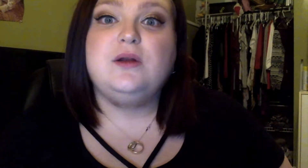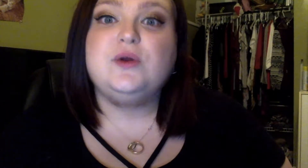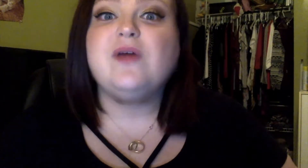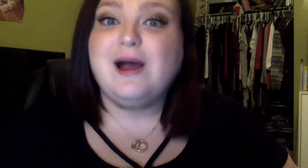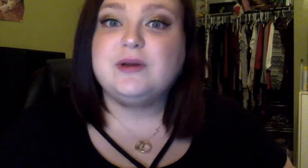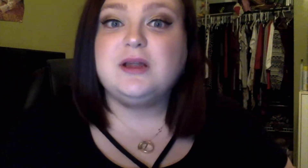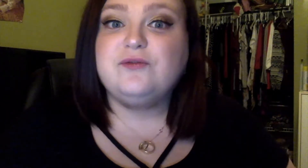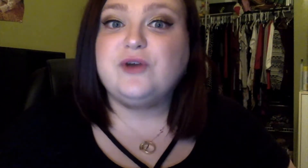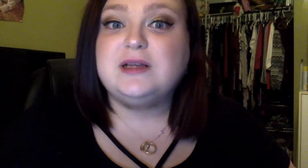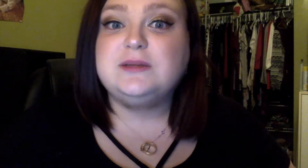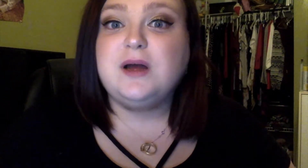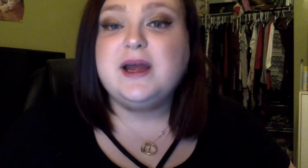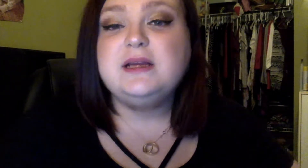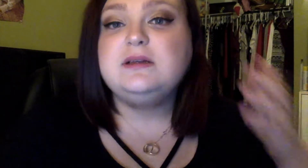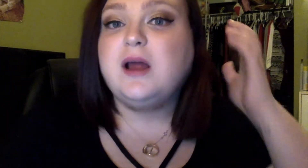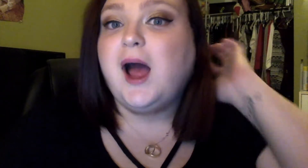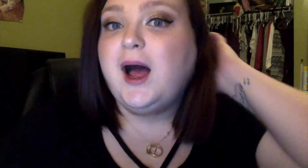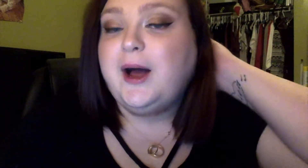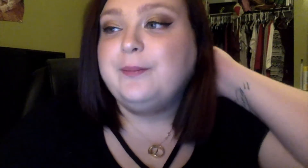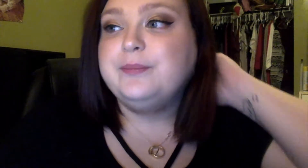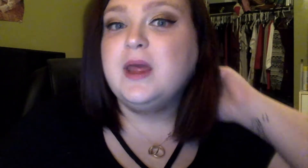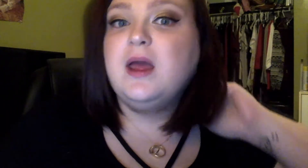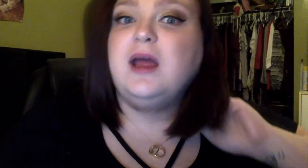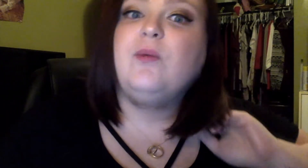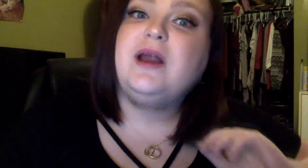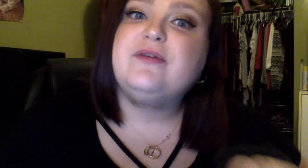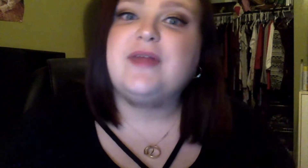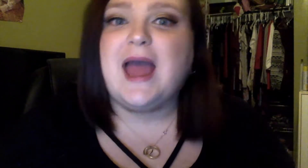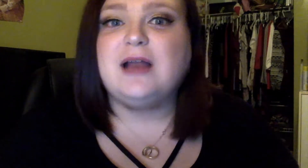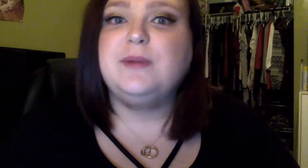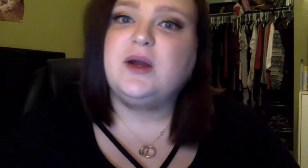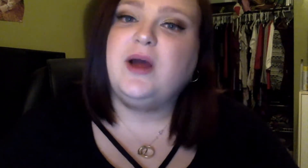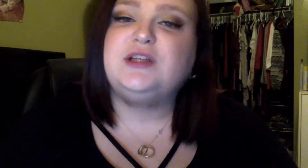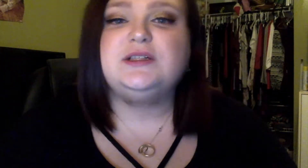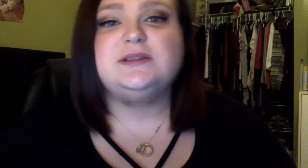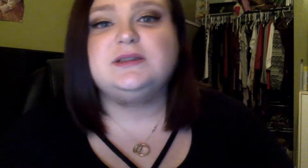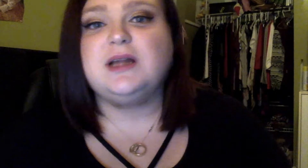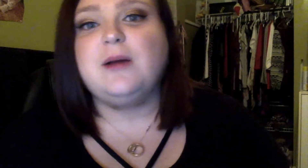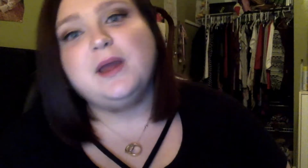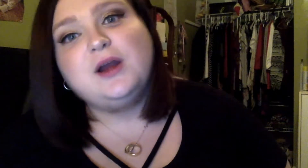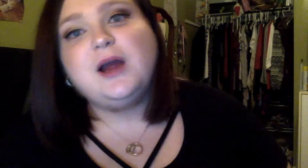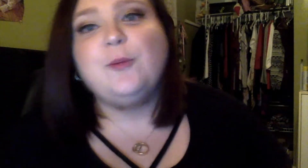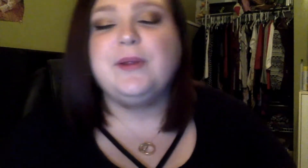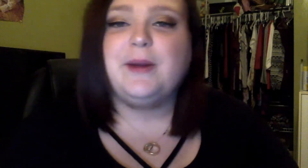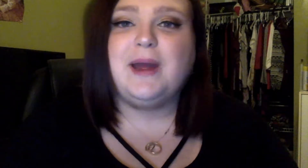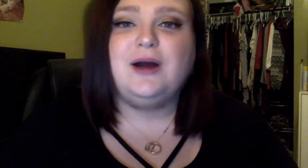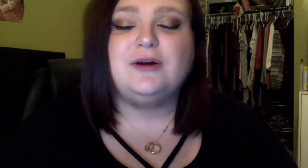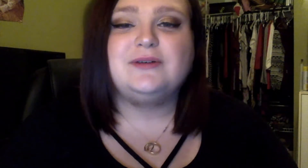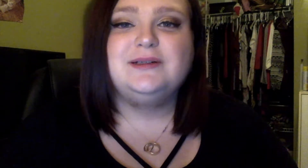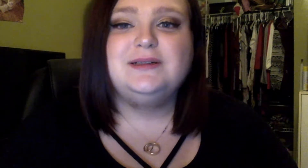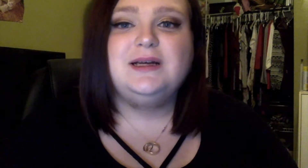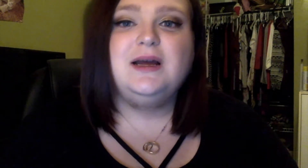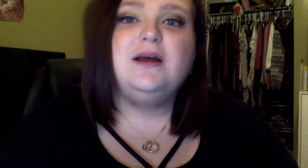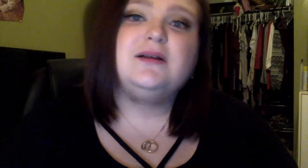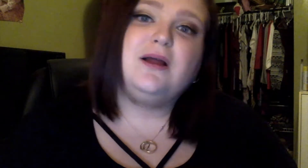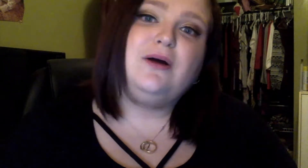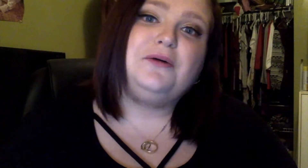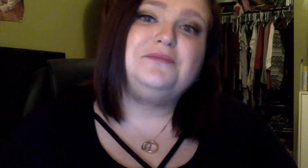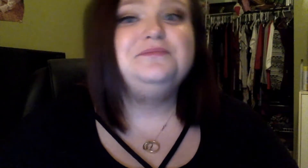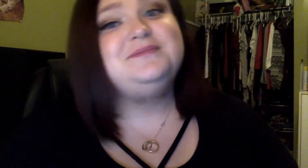do that with some friends of mine. Whenever they ask me questions and I'm there helping them out, so